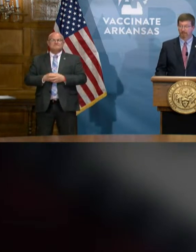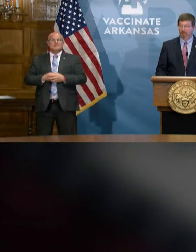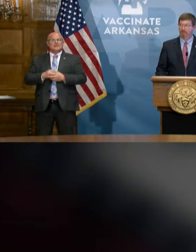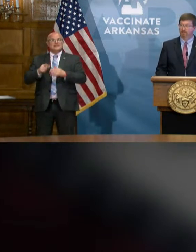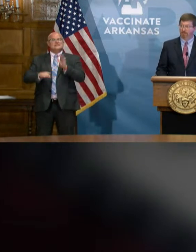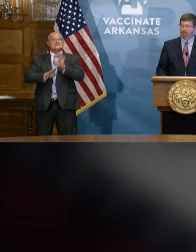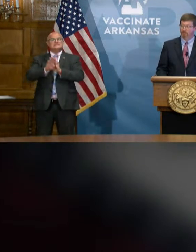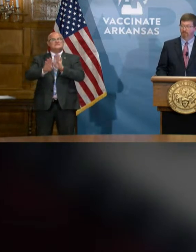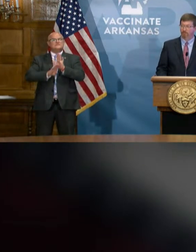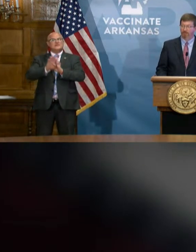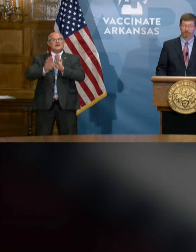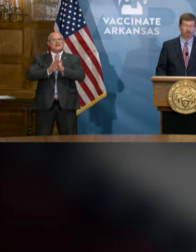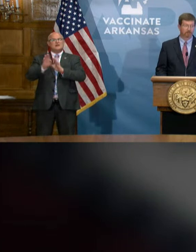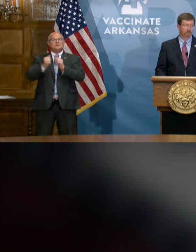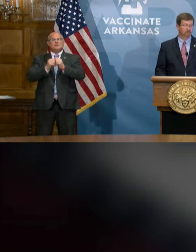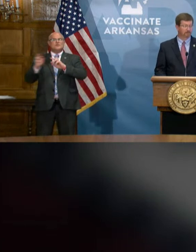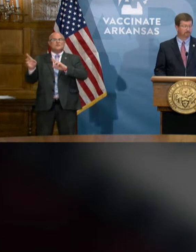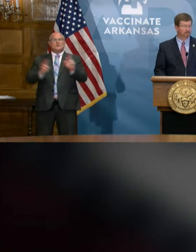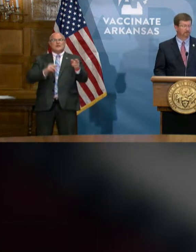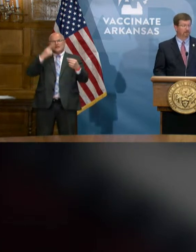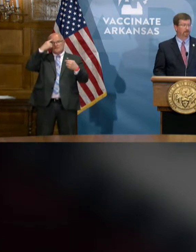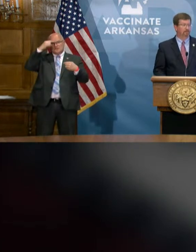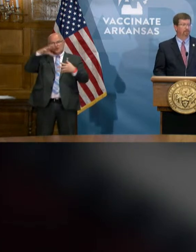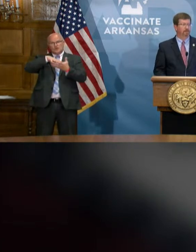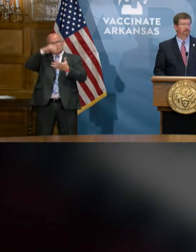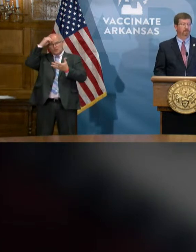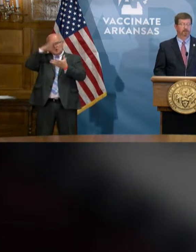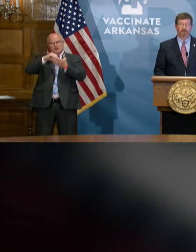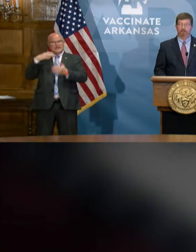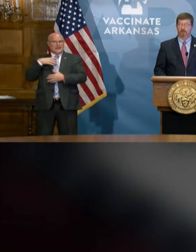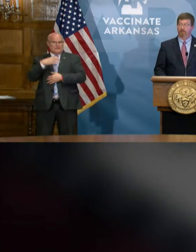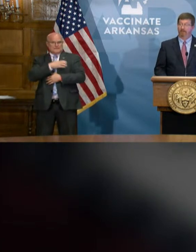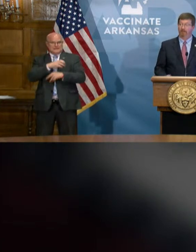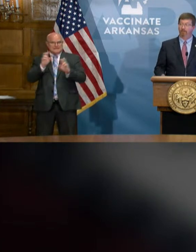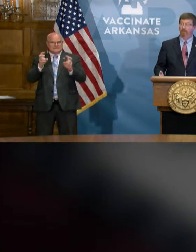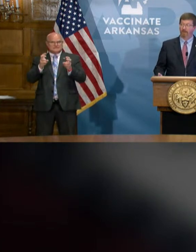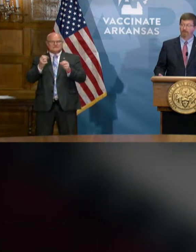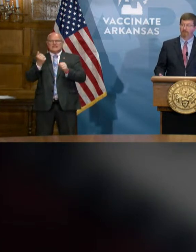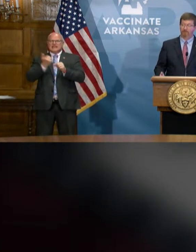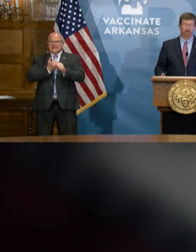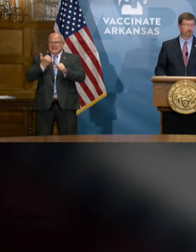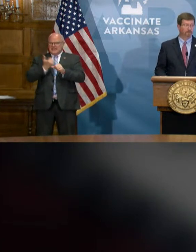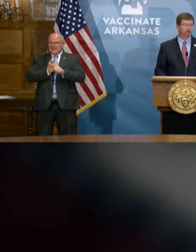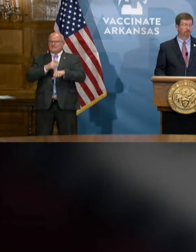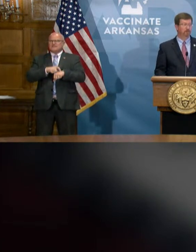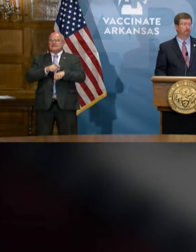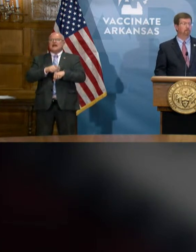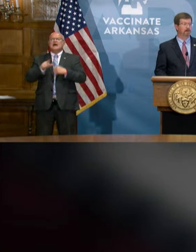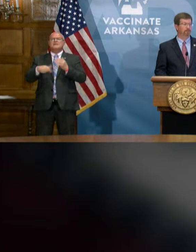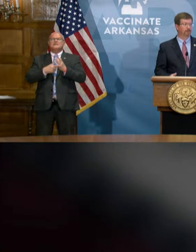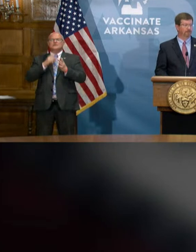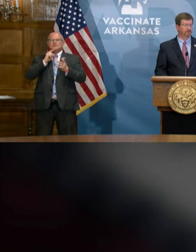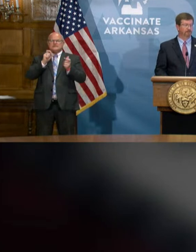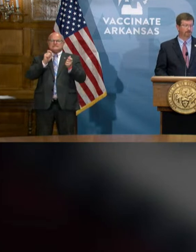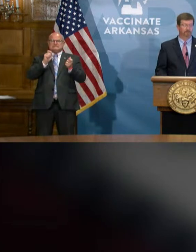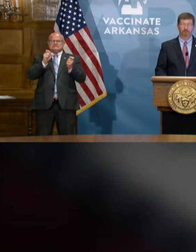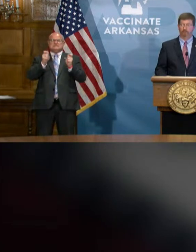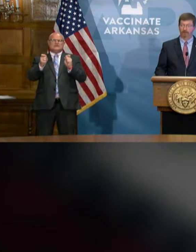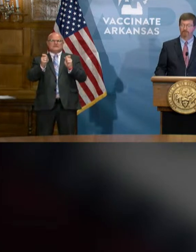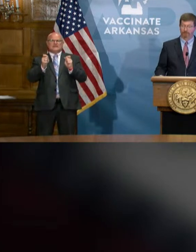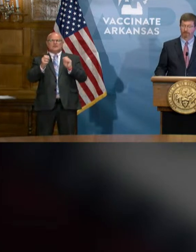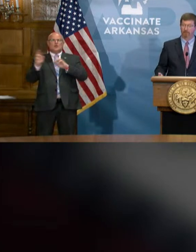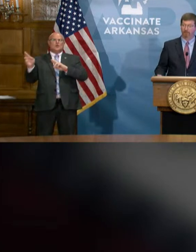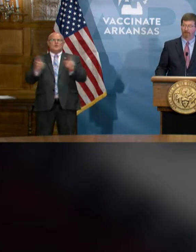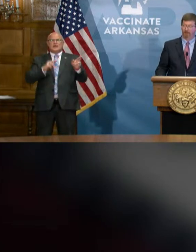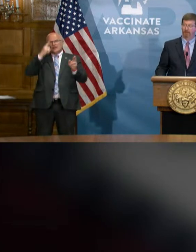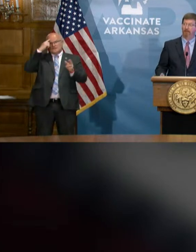developed in conjunction with the Ready for Learning committees. In probably every case, this is simply going to be a modification of your